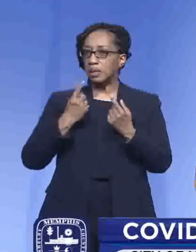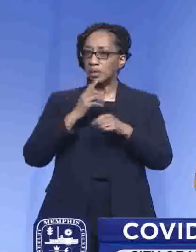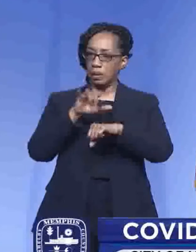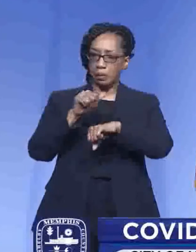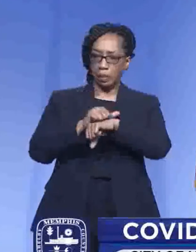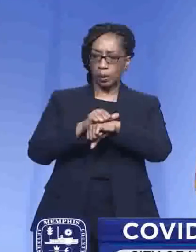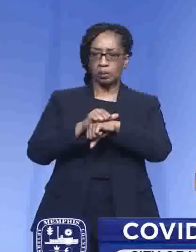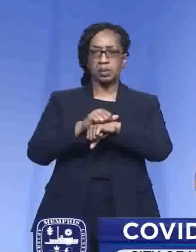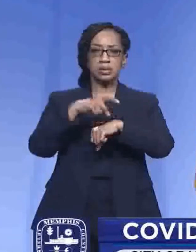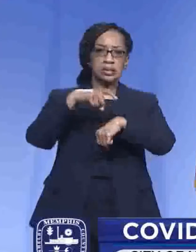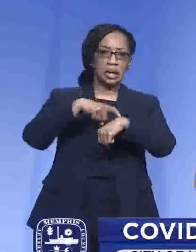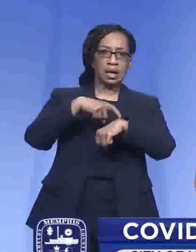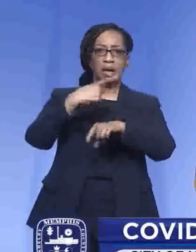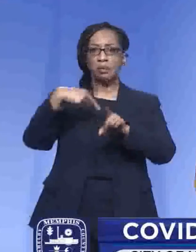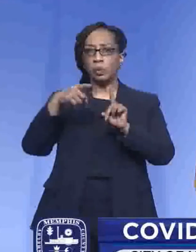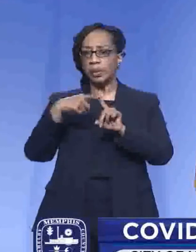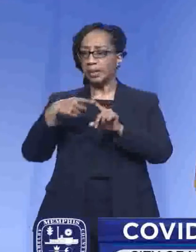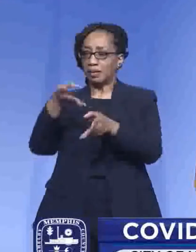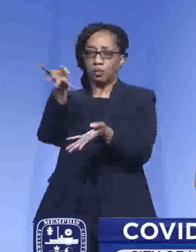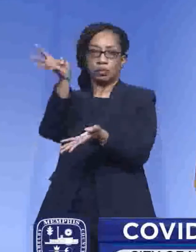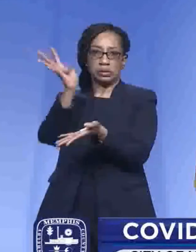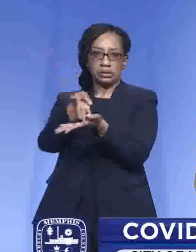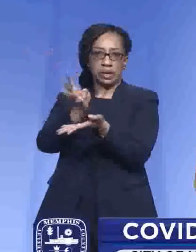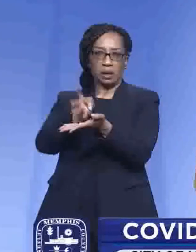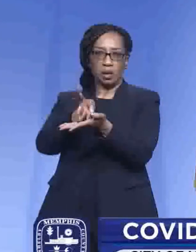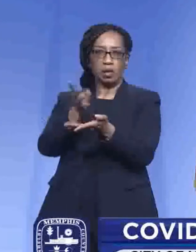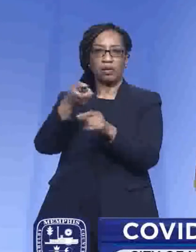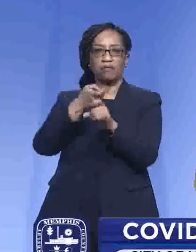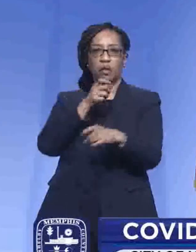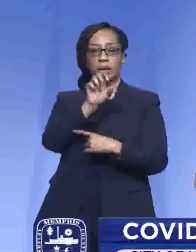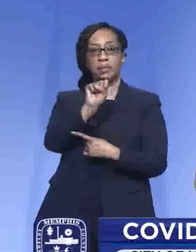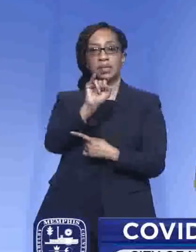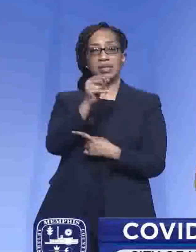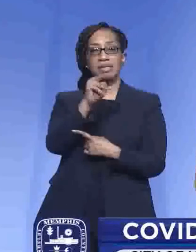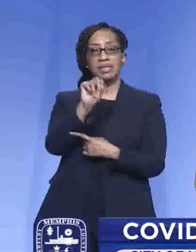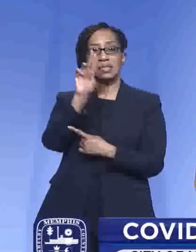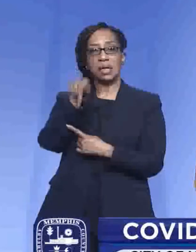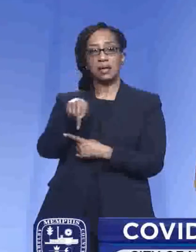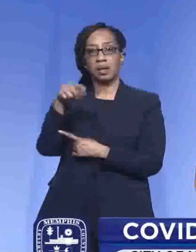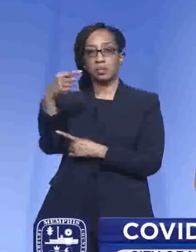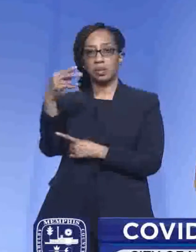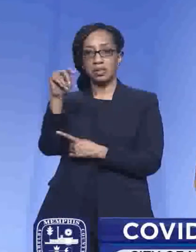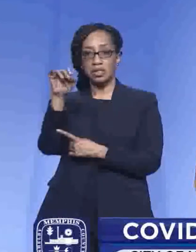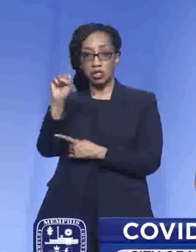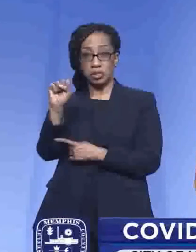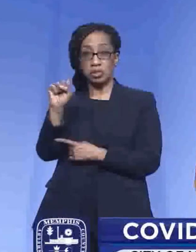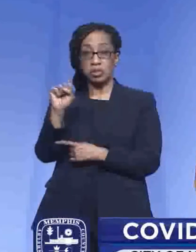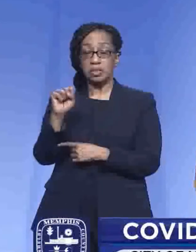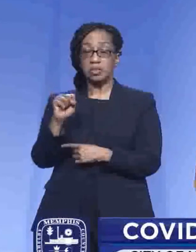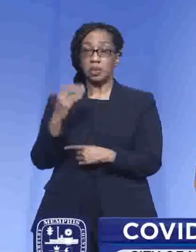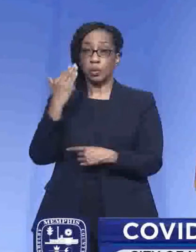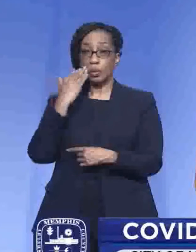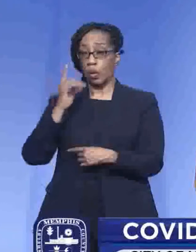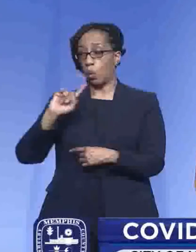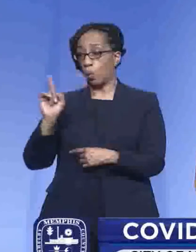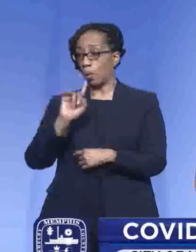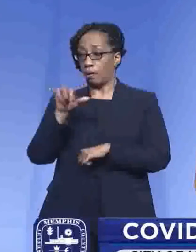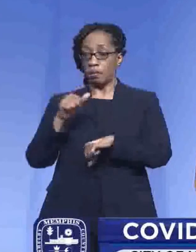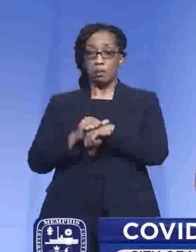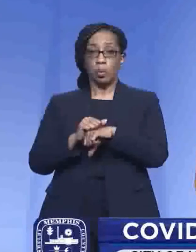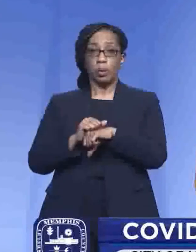were, downloading the file from the Sign Up Genius to make sure that we understand where there were appointments scheduled for next